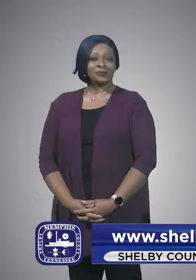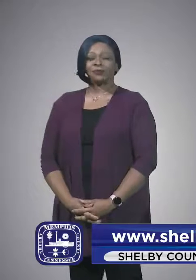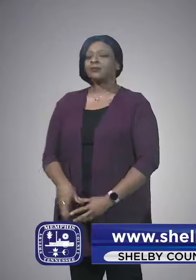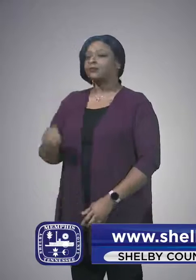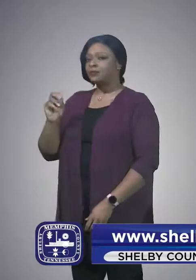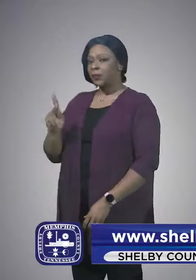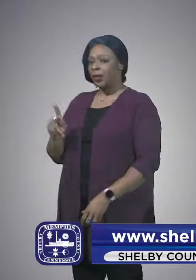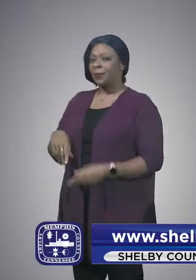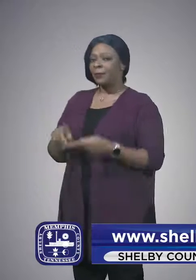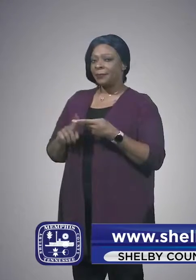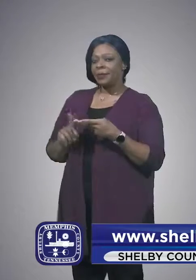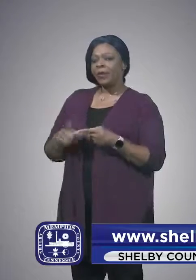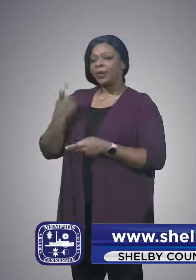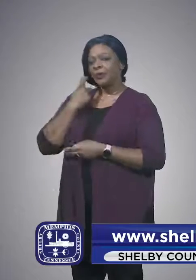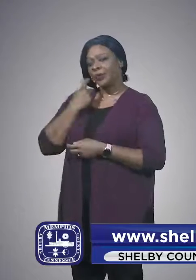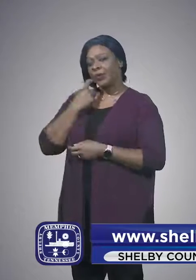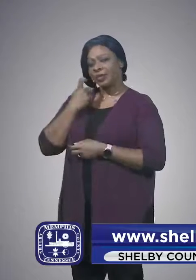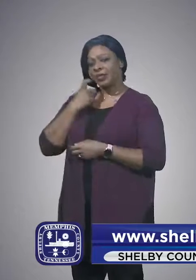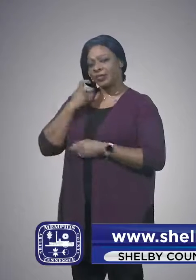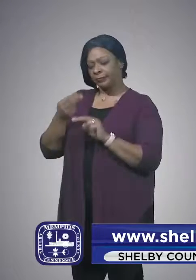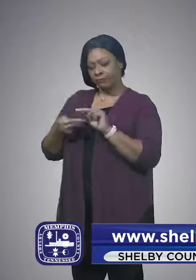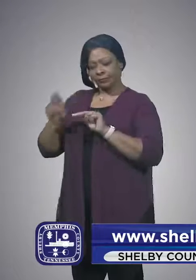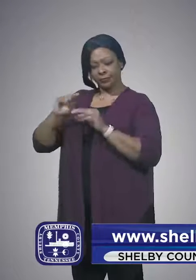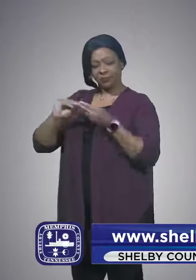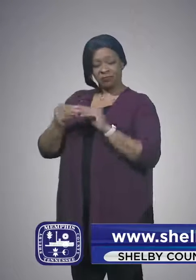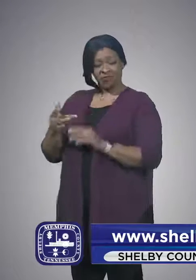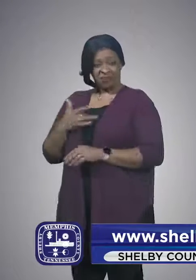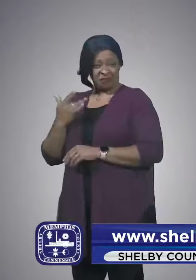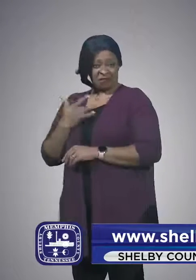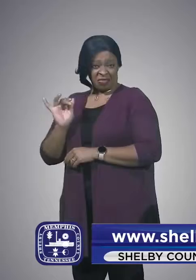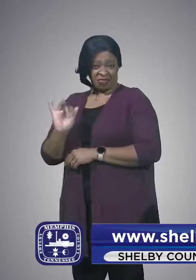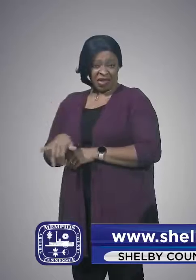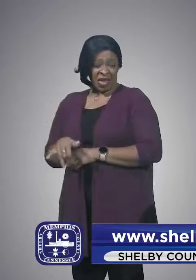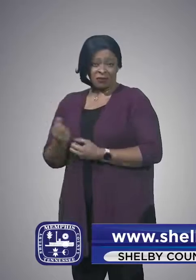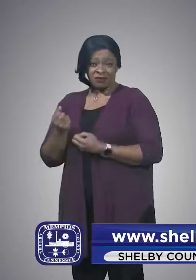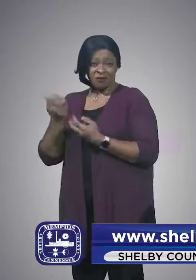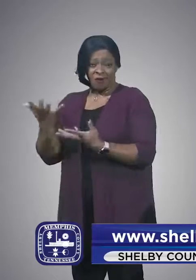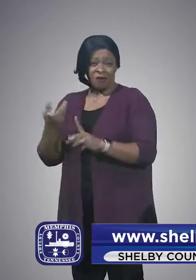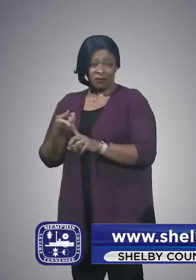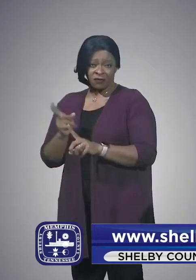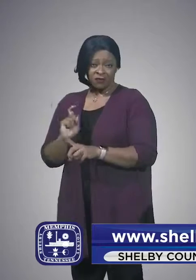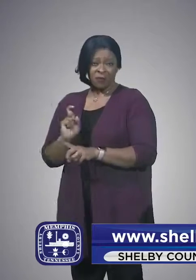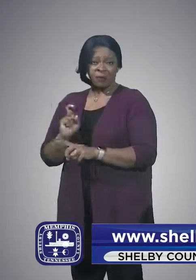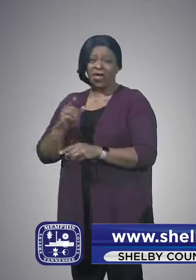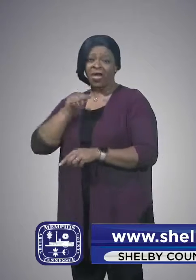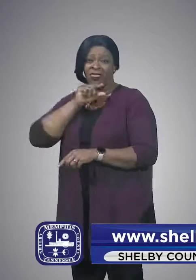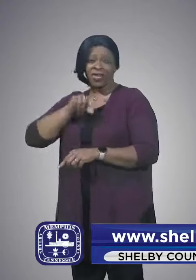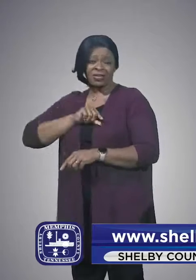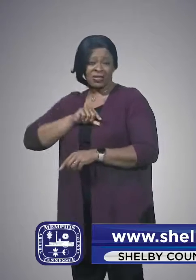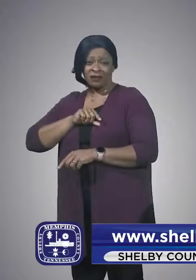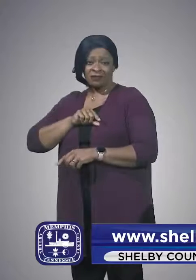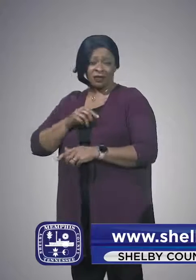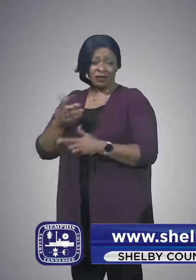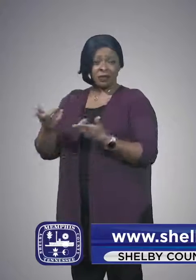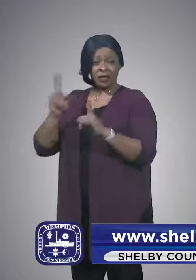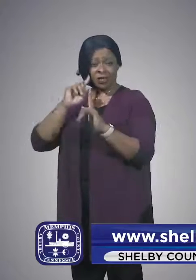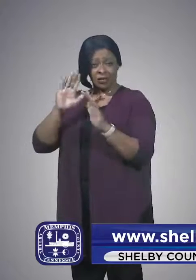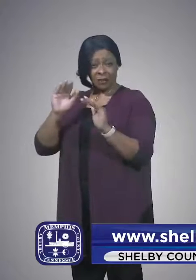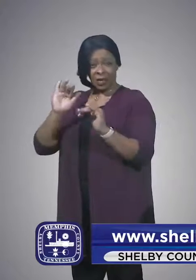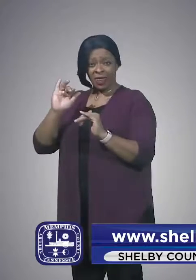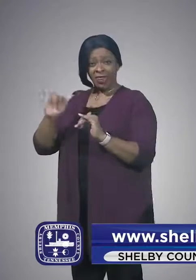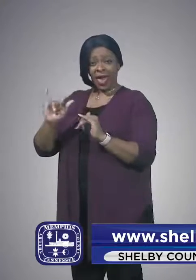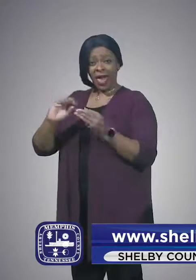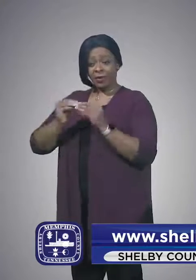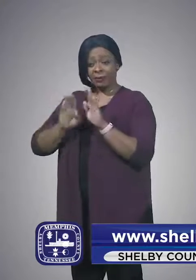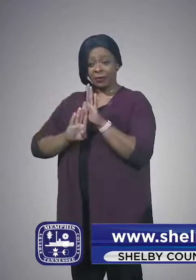Okay, and the recent uptick, do you believe that's still attributed to Thanksgiving, and do you expect that trend